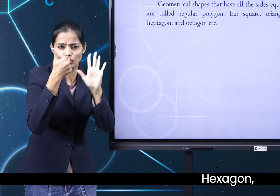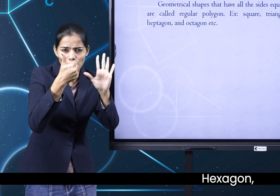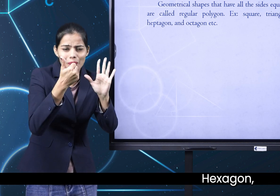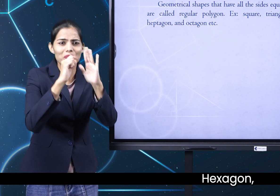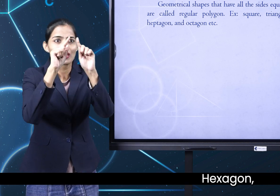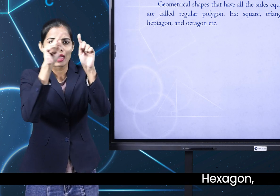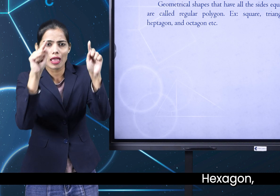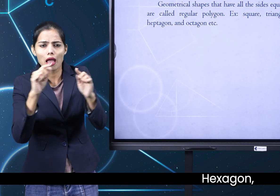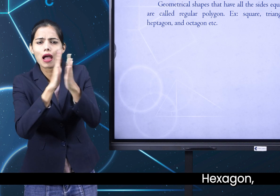hexagon,